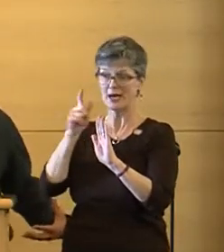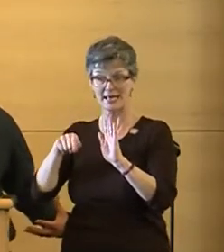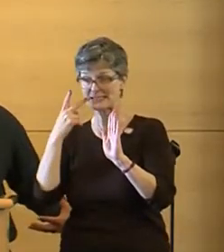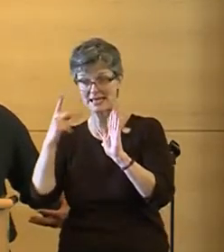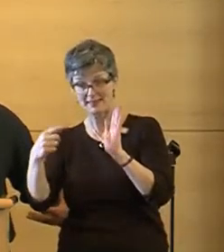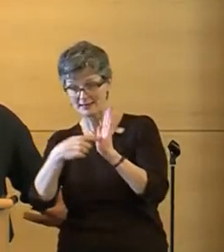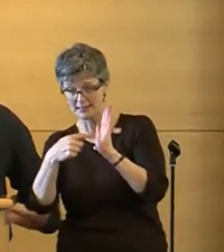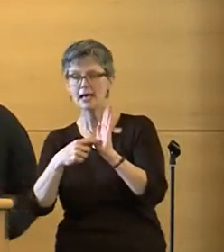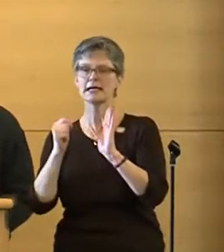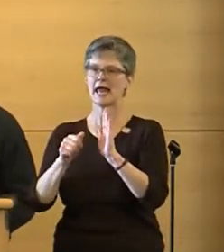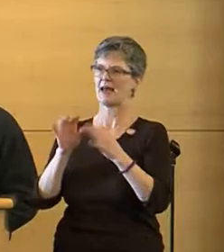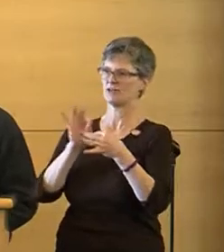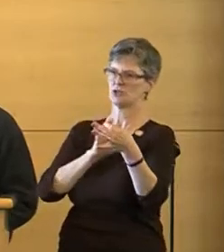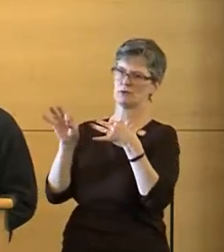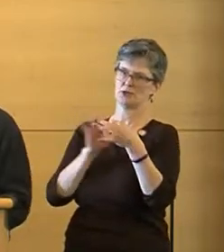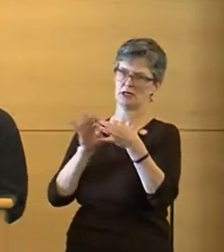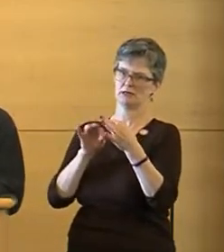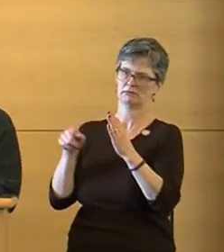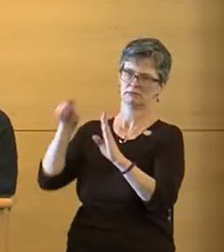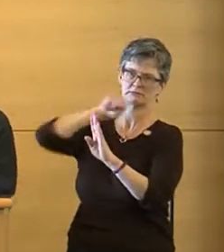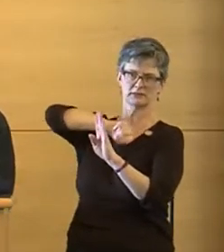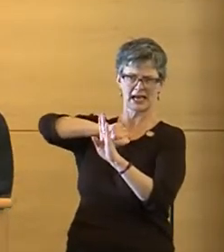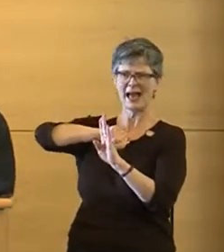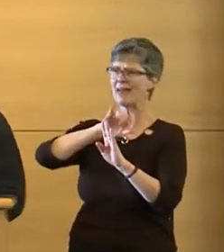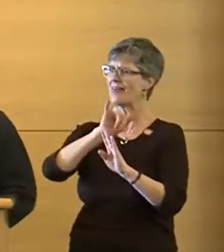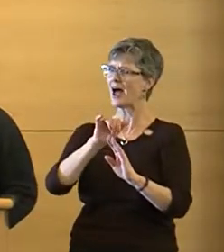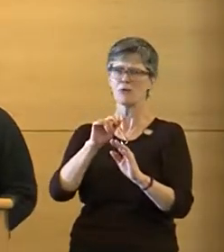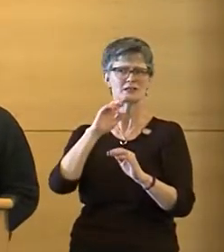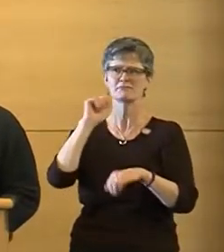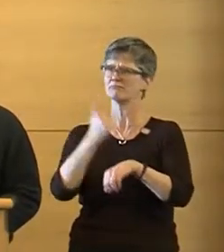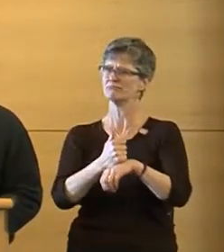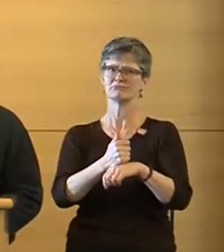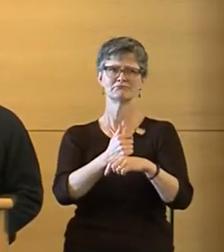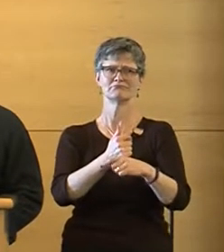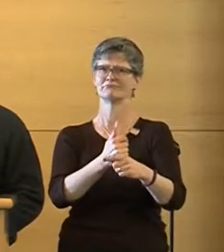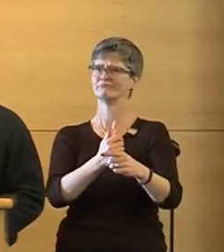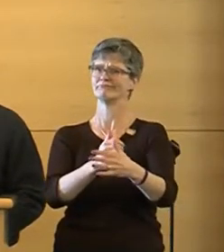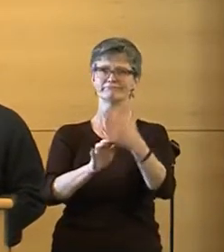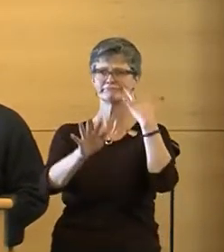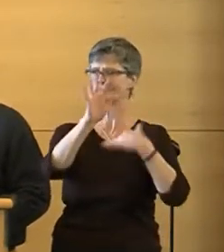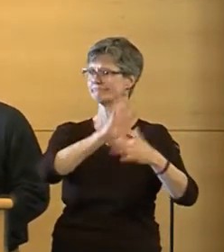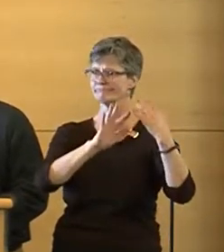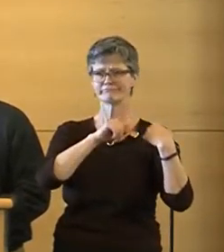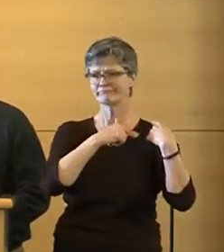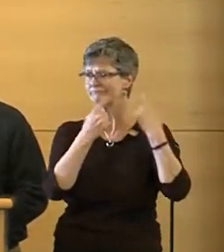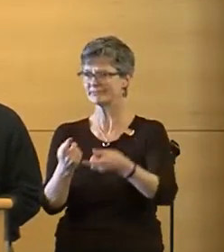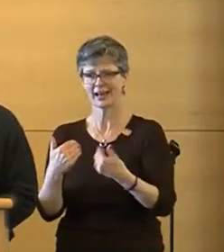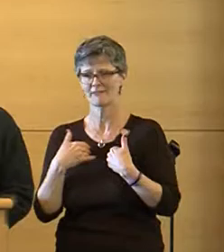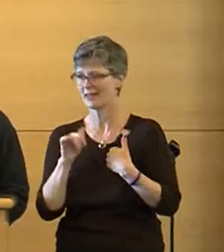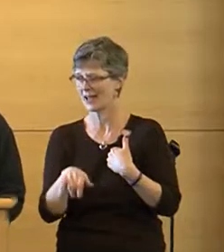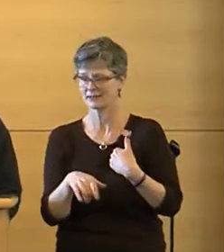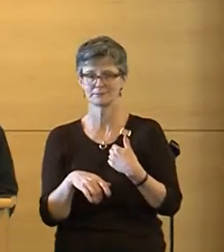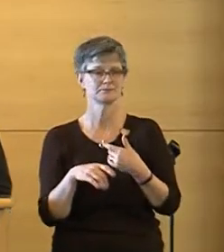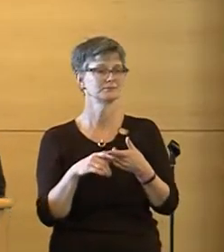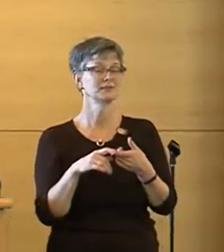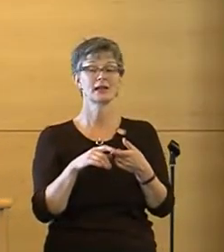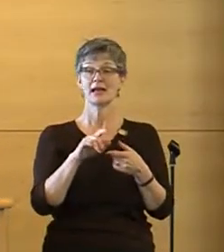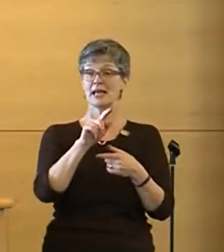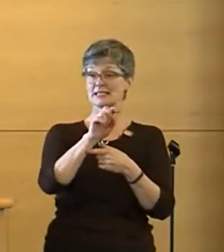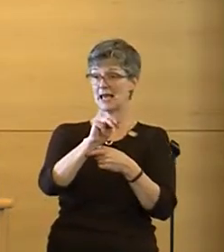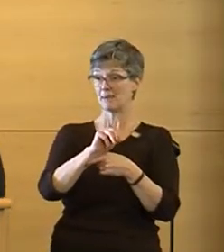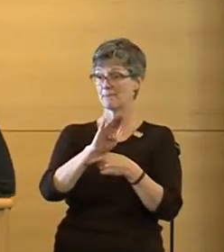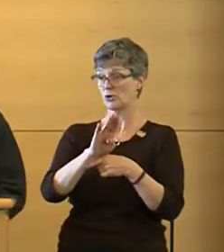was introduced, alt was also introduced. So you could add alternate text to an image so that somebody